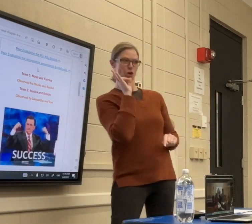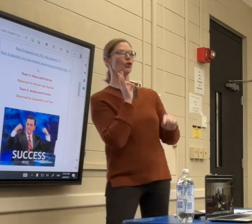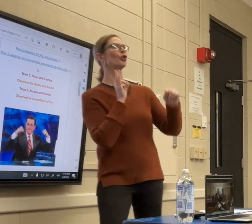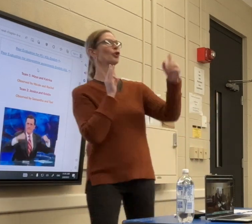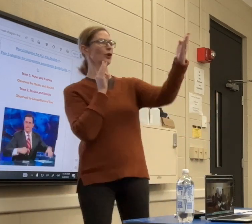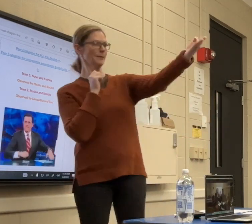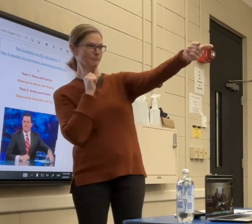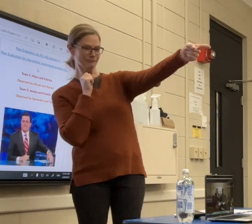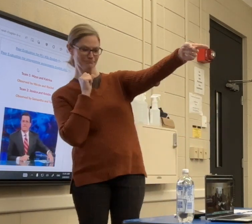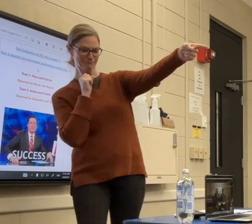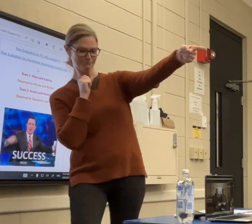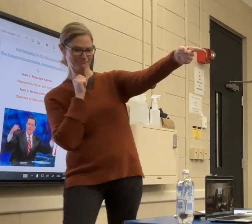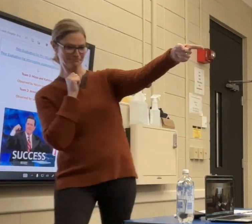Tanner?